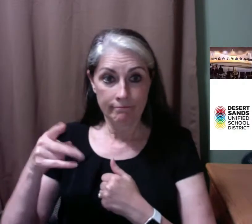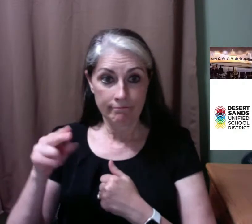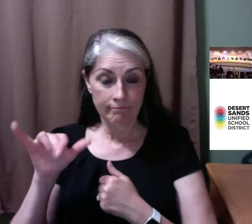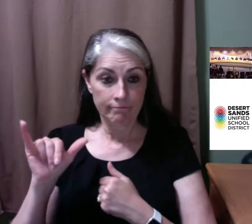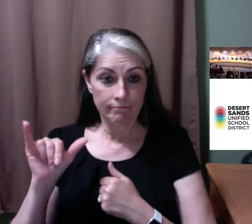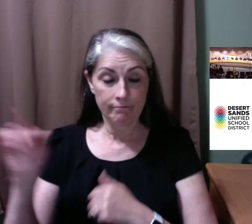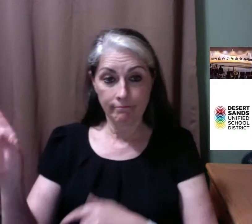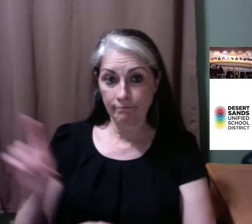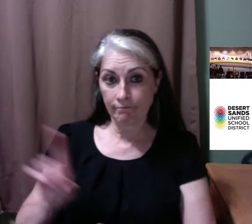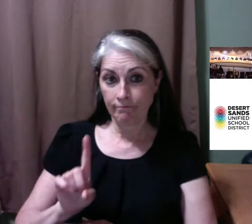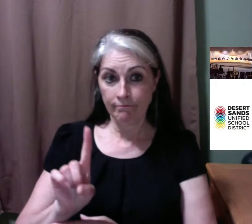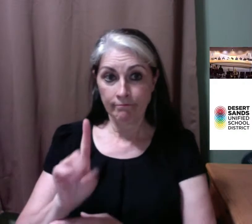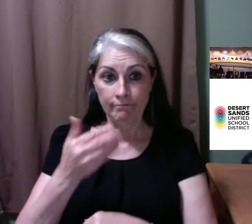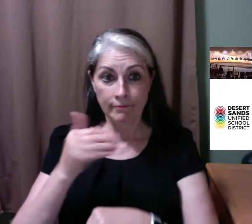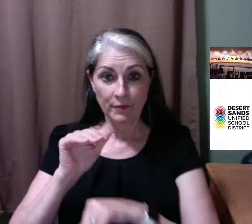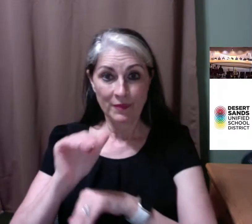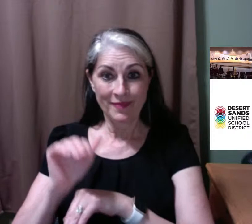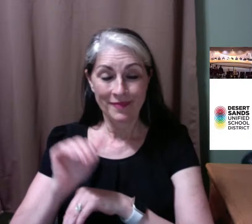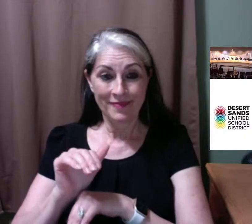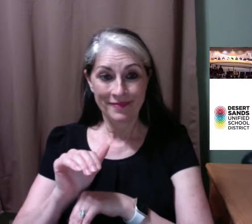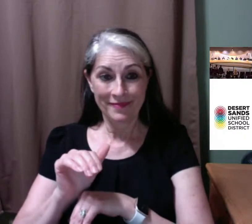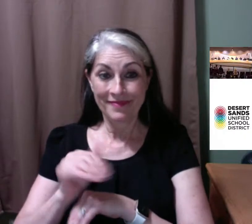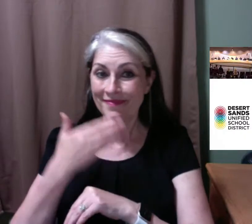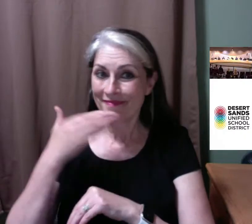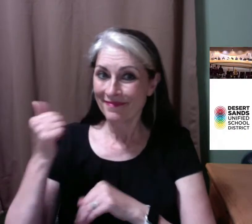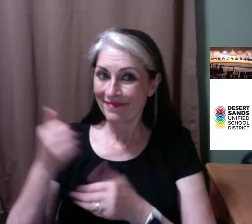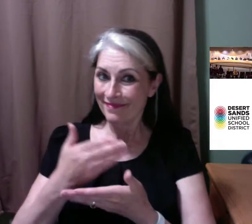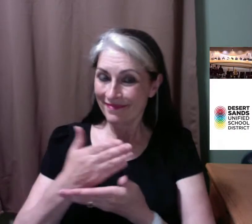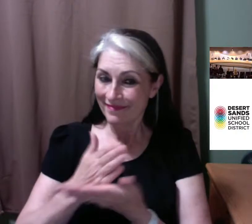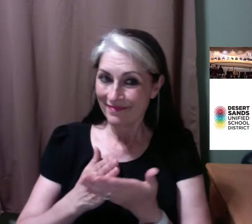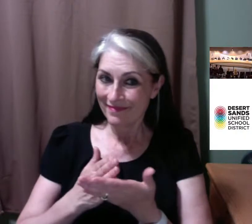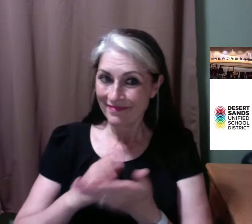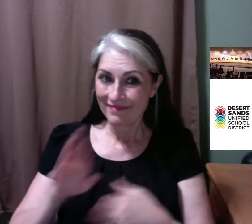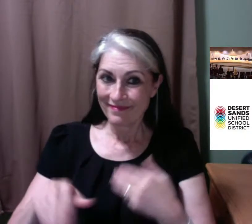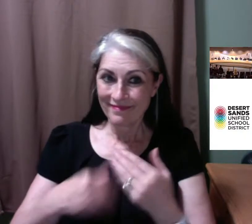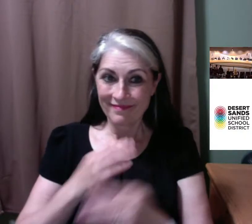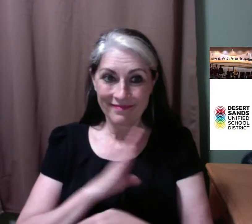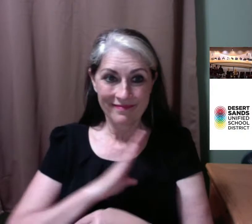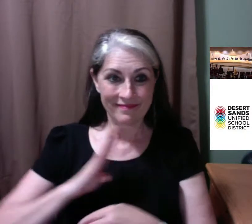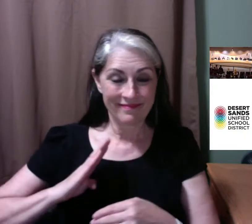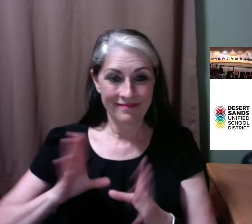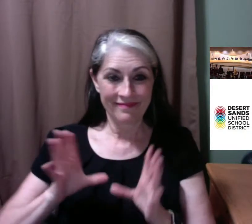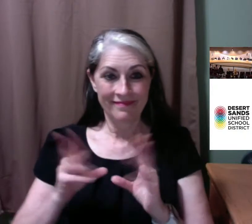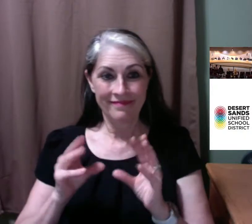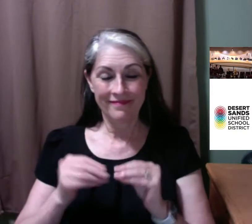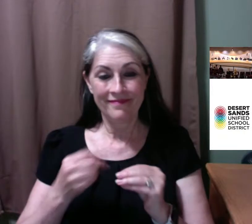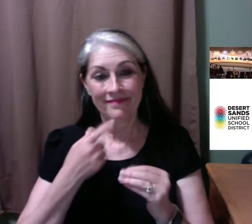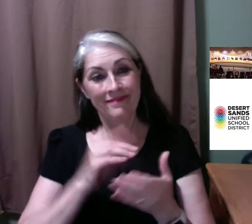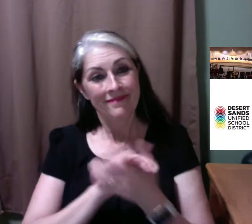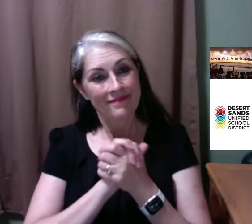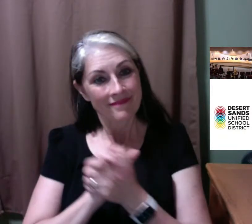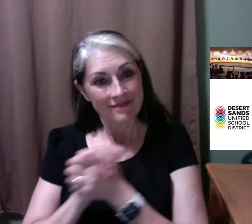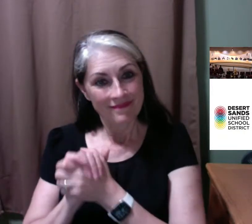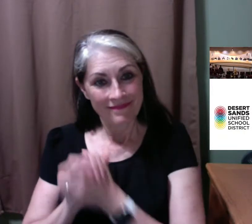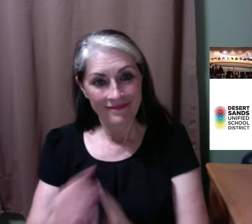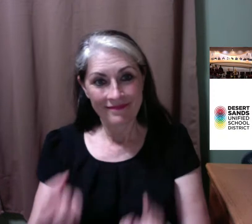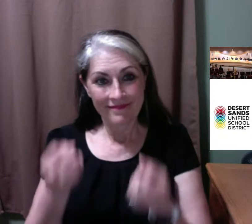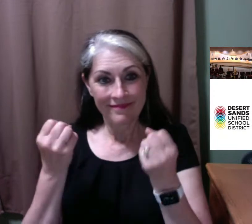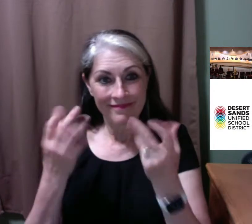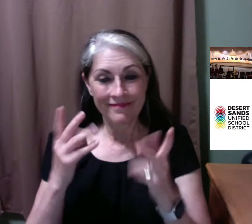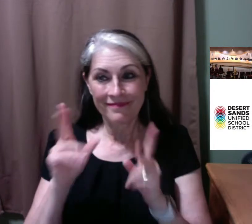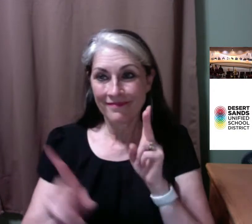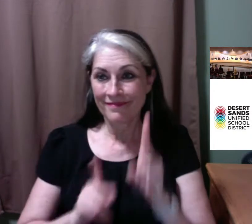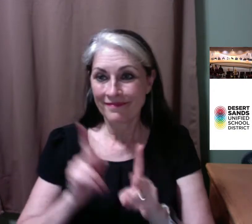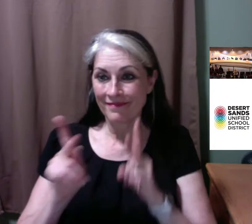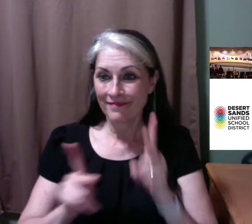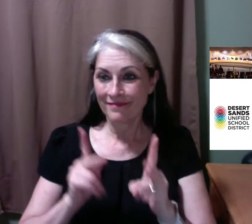Good evening. You have to admit this is the best part of the whole board meeting, right? I mean, getting to say congratulations to so many people.